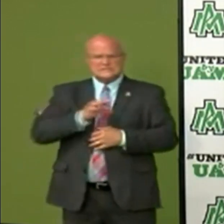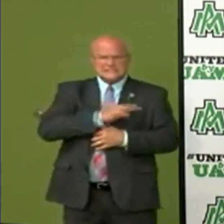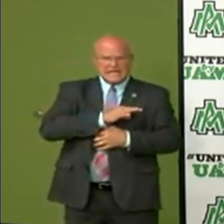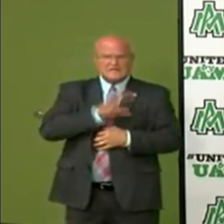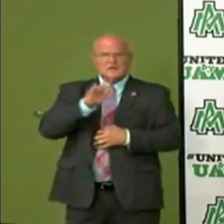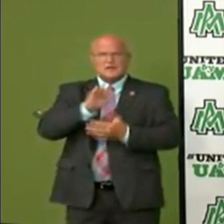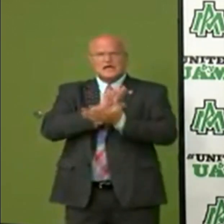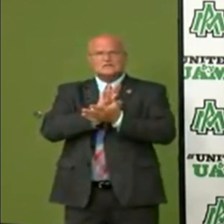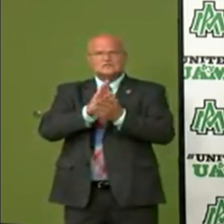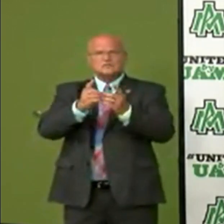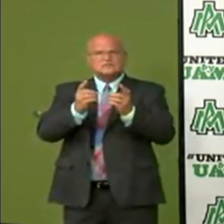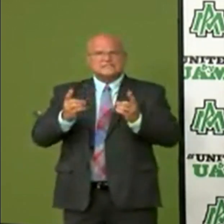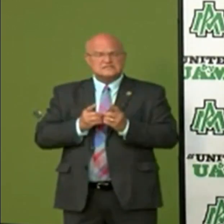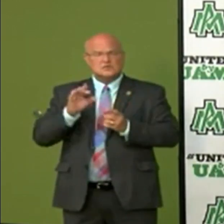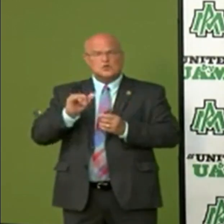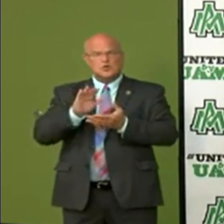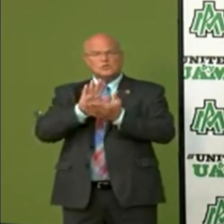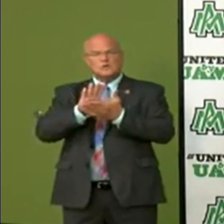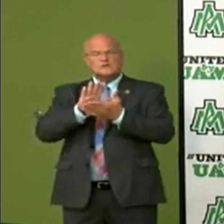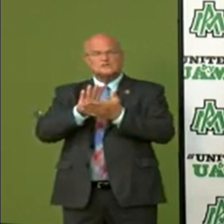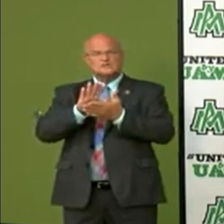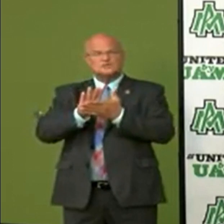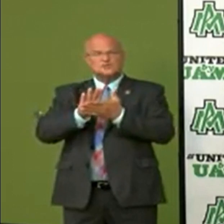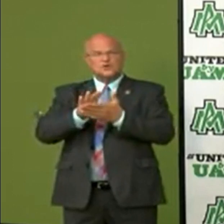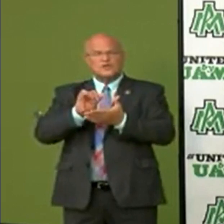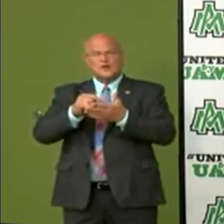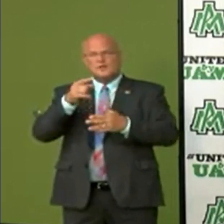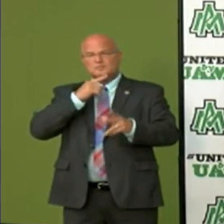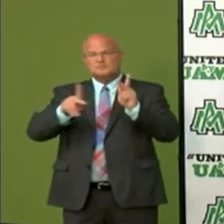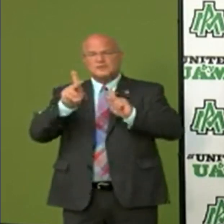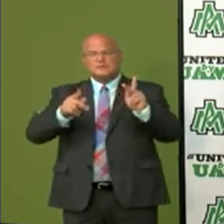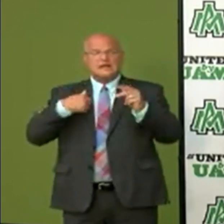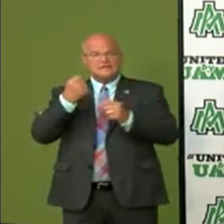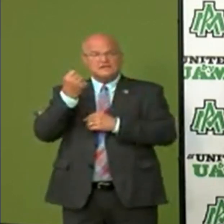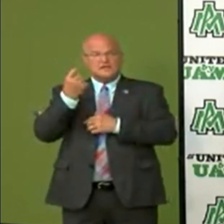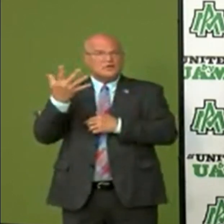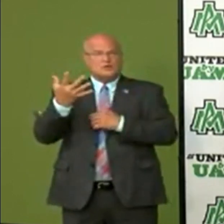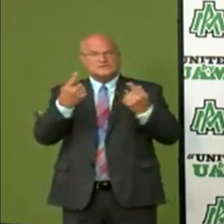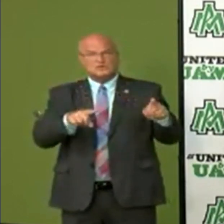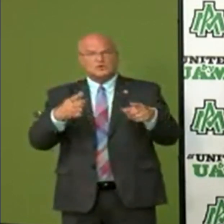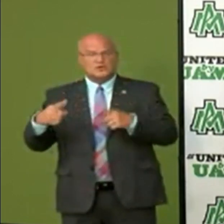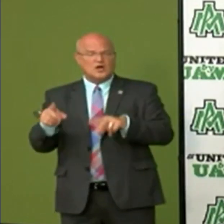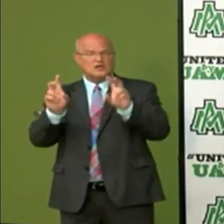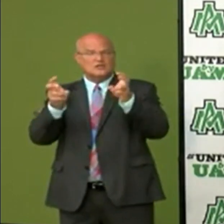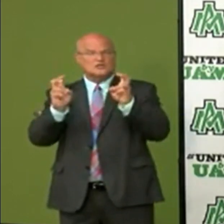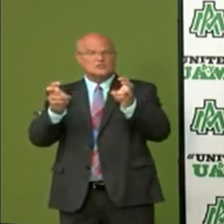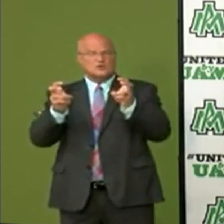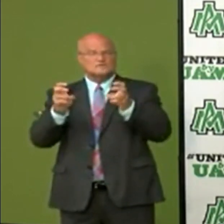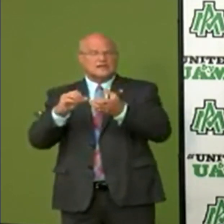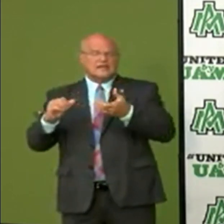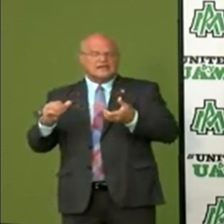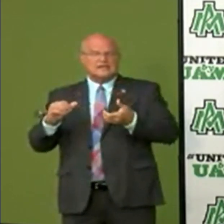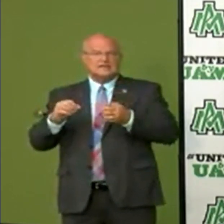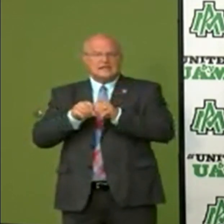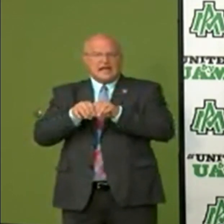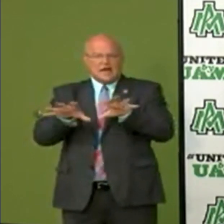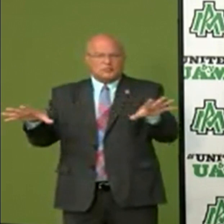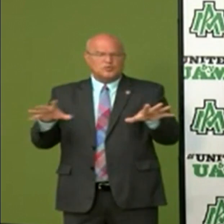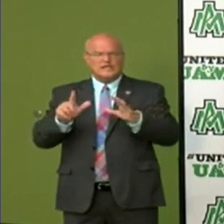by school district or even by school, so the public has an idea of what's happening in terms of potential outbreaks in